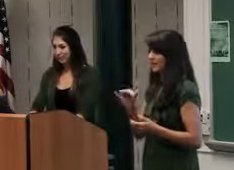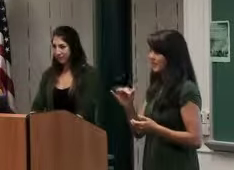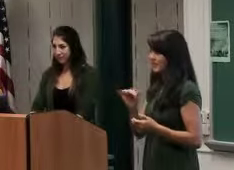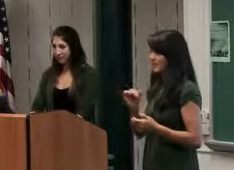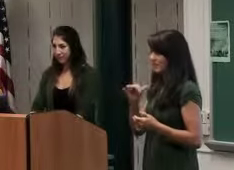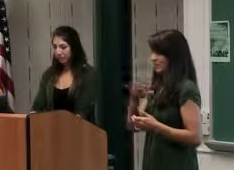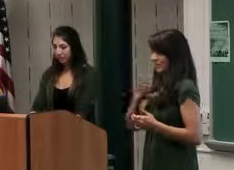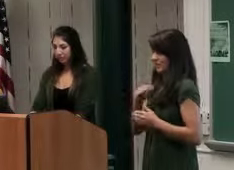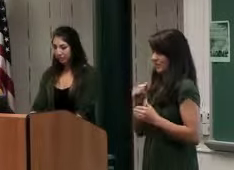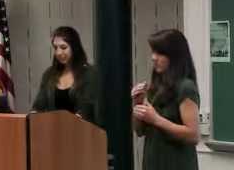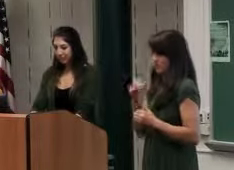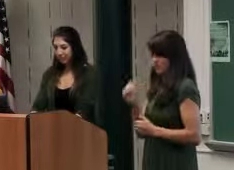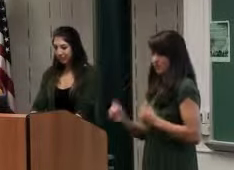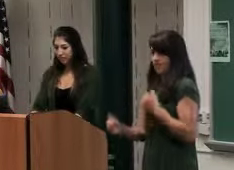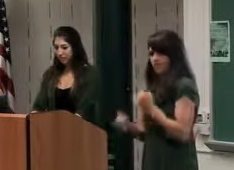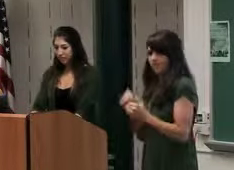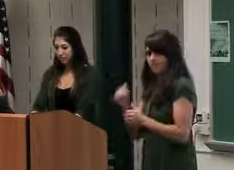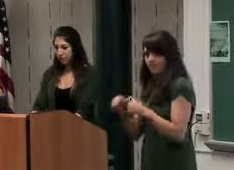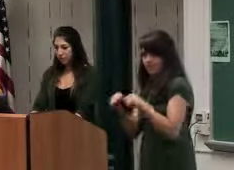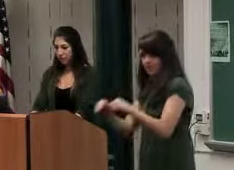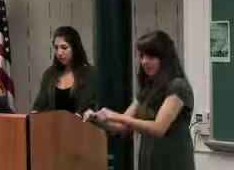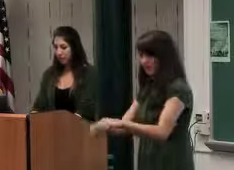steps.